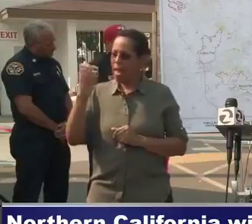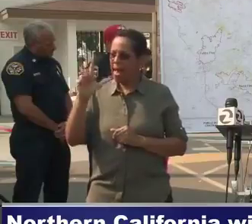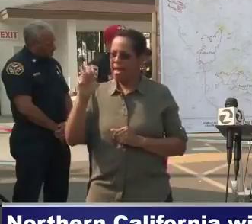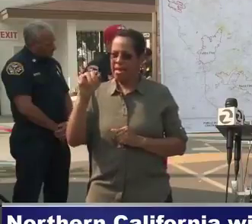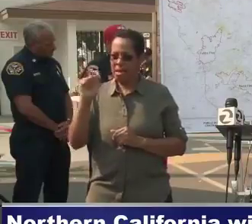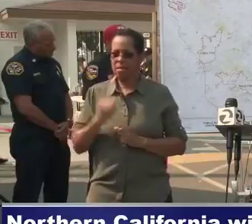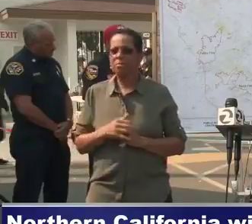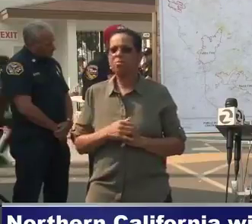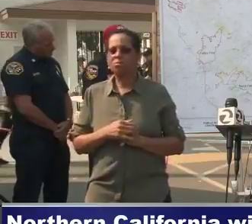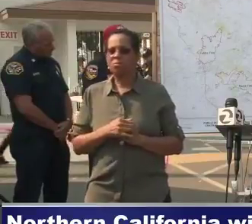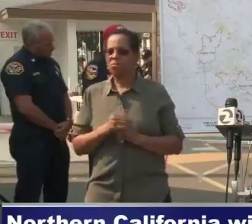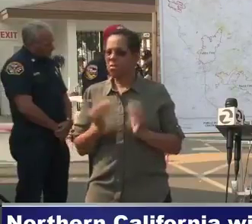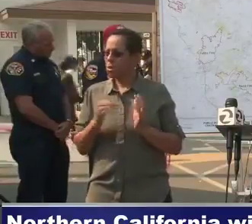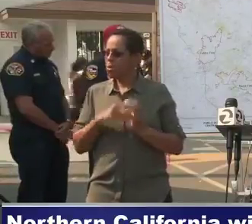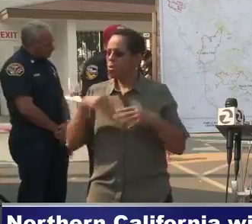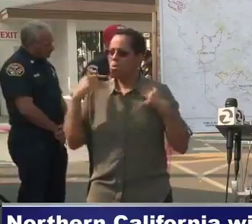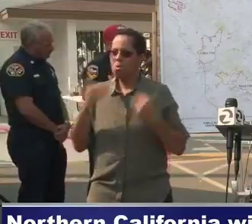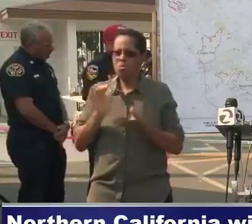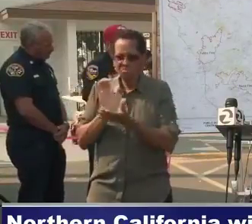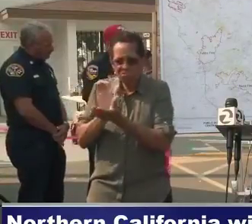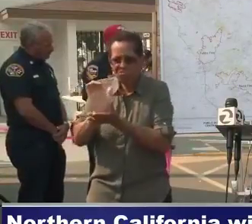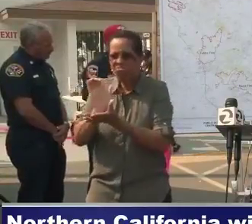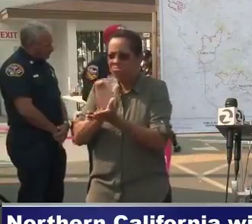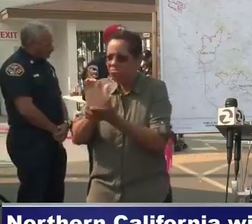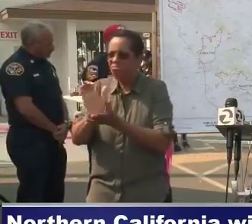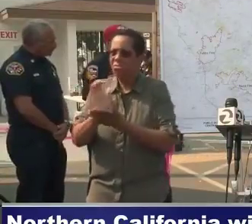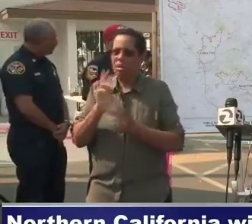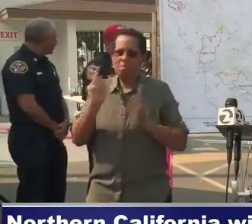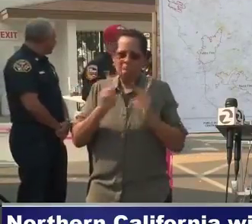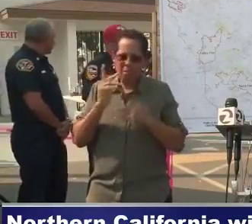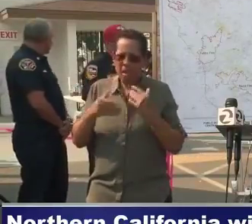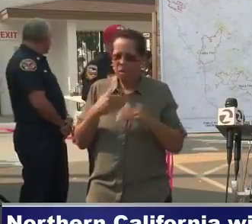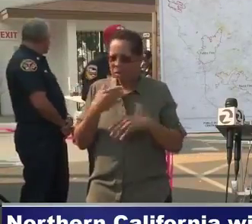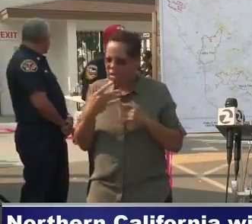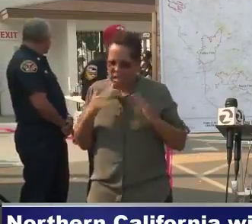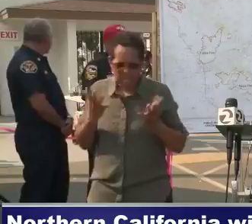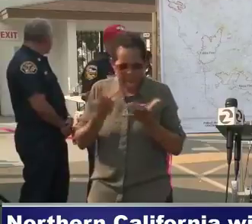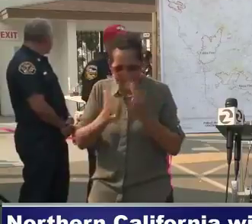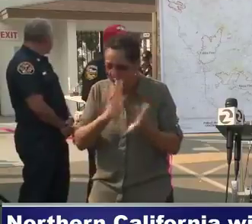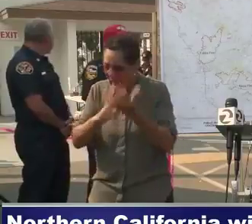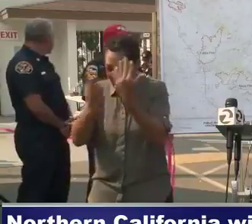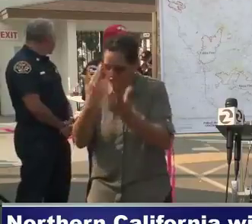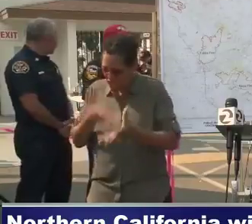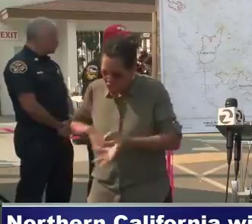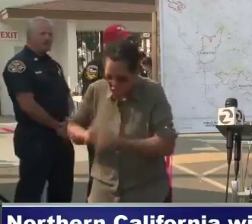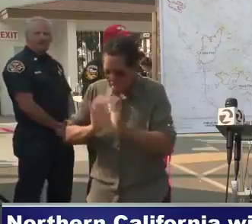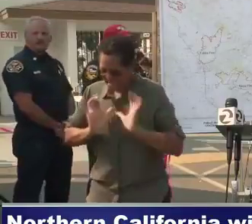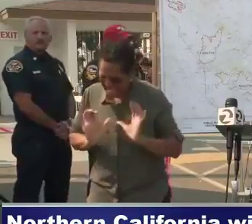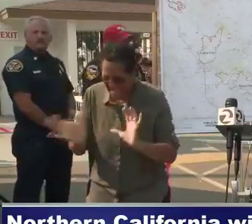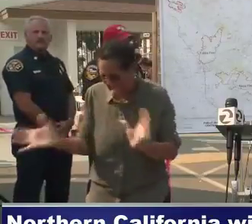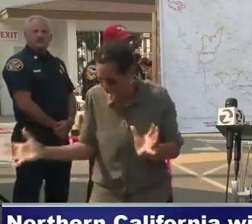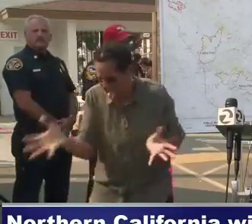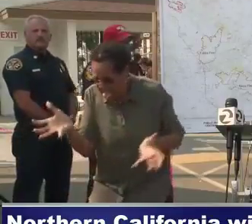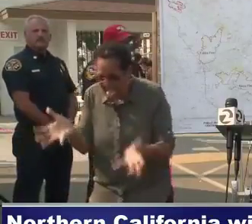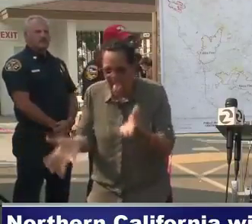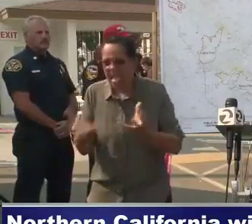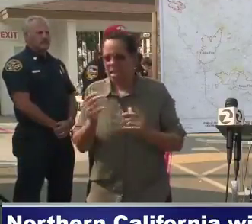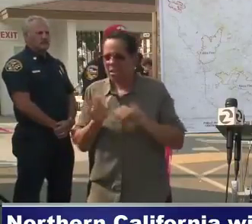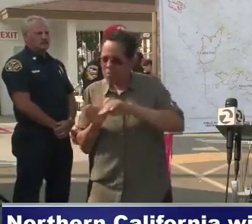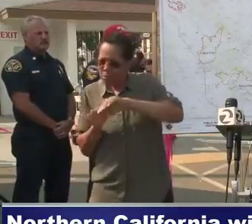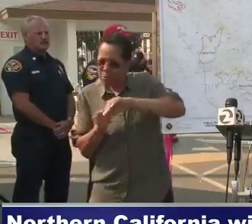on, good resource work coming in there, working off through the Napa, into the Napa County side, and working our way down in